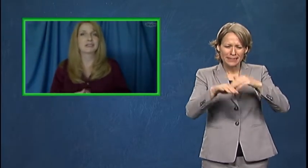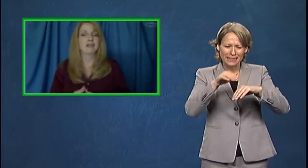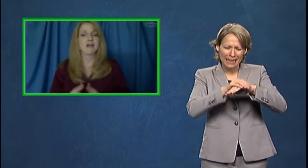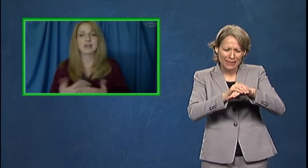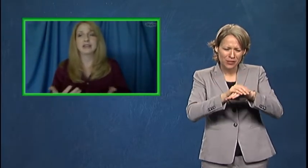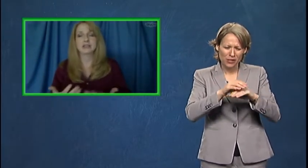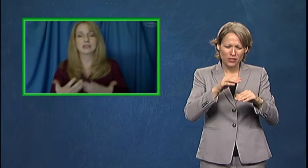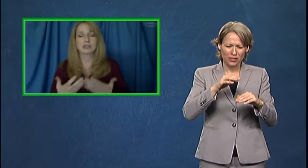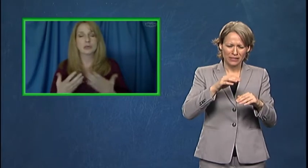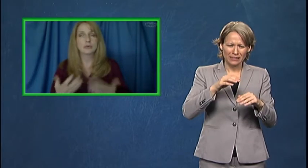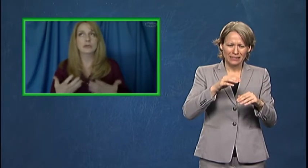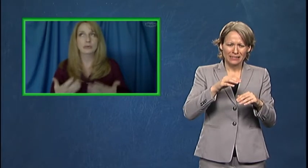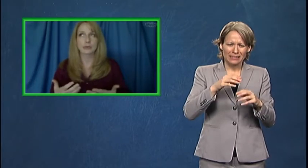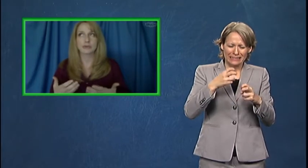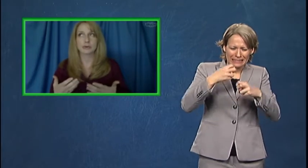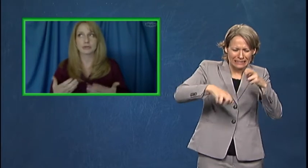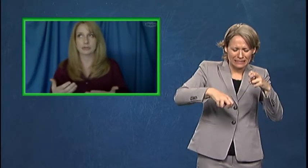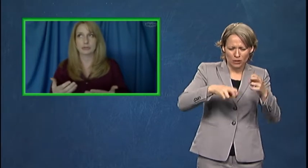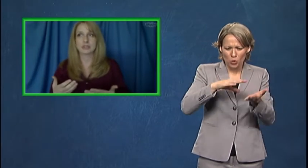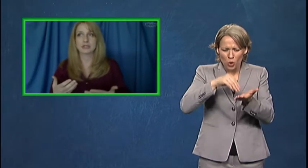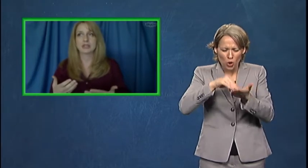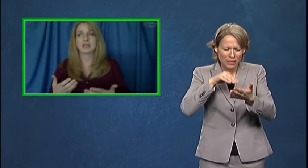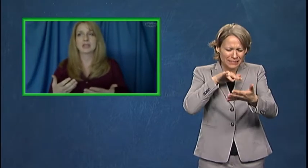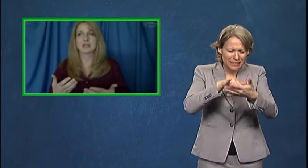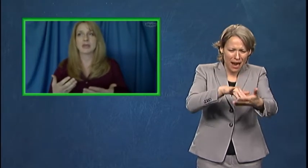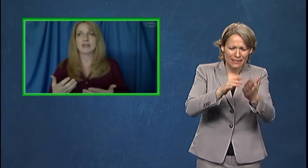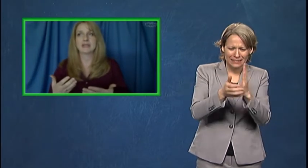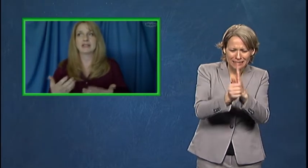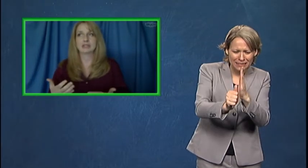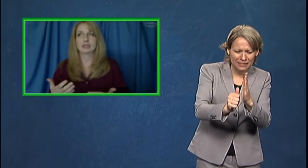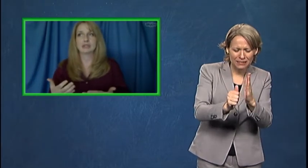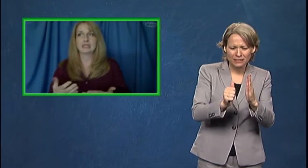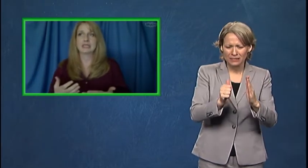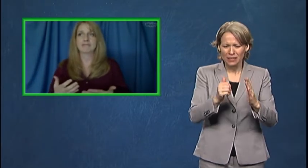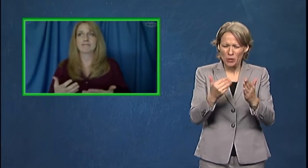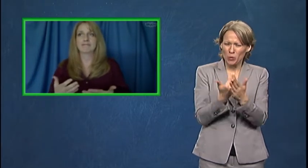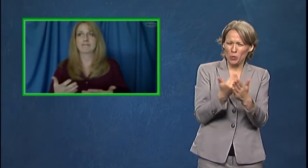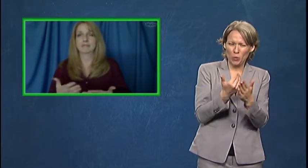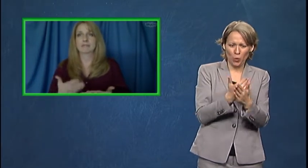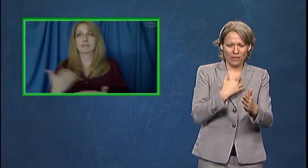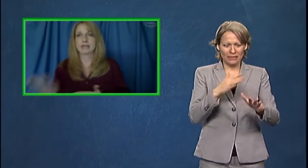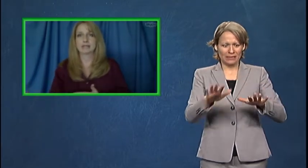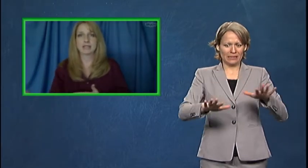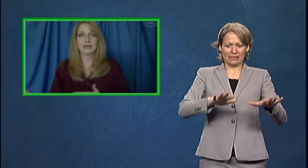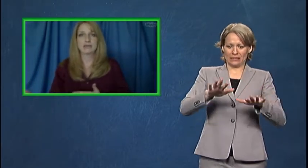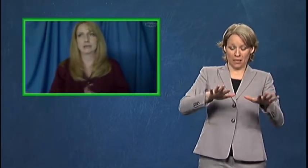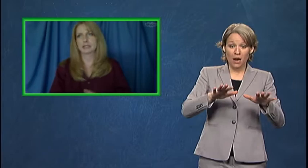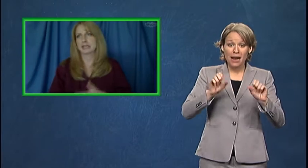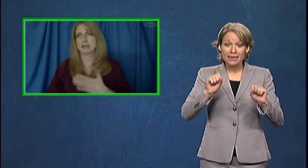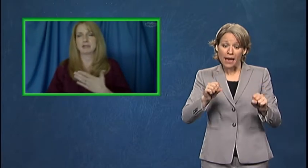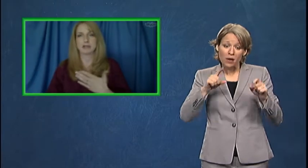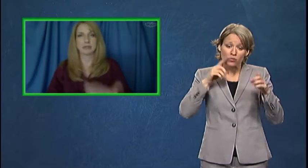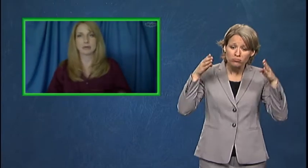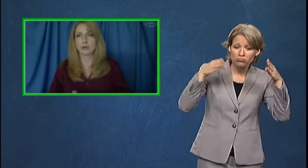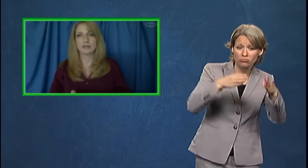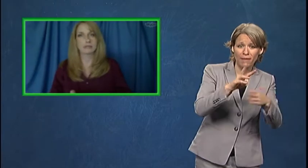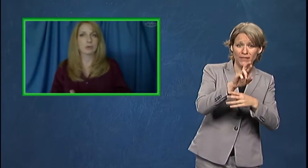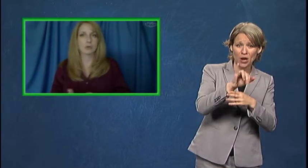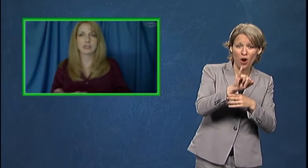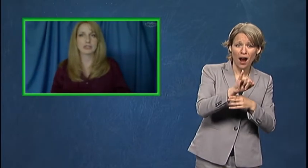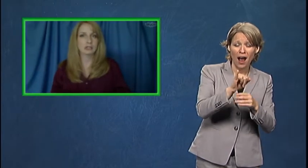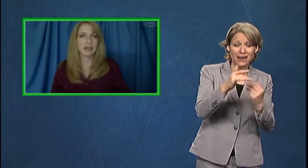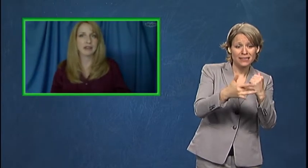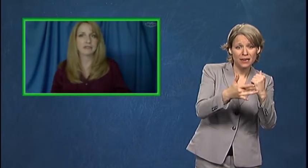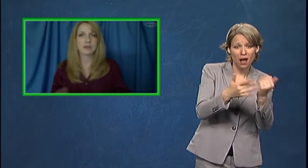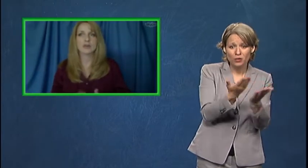skills? All of that's so new for a student. We have a deaf student in a at a state university, and maybe they're the one of